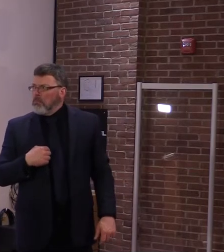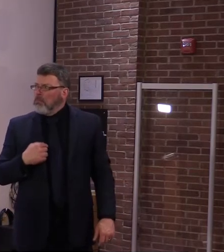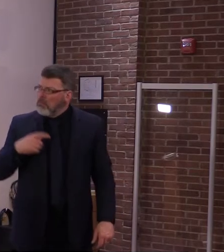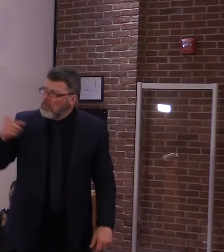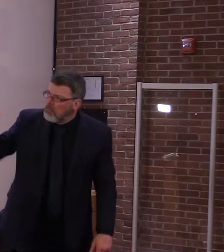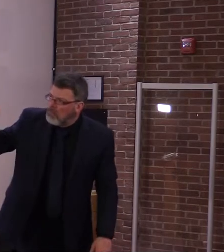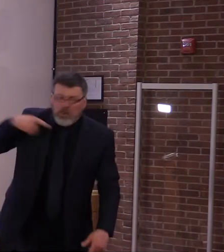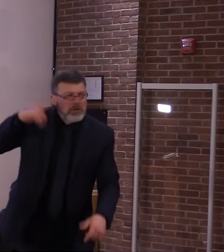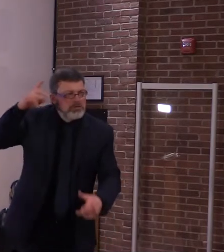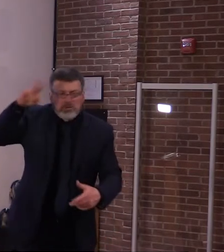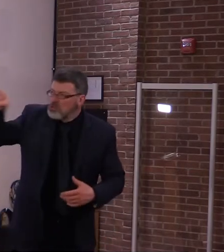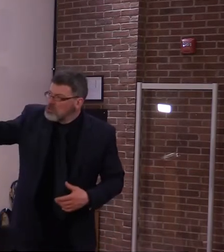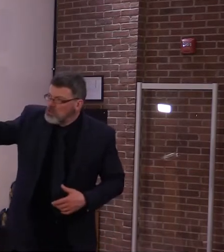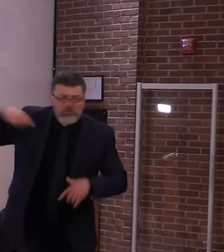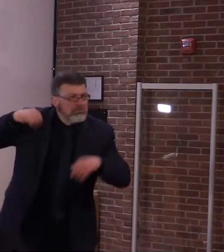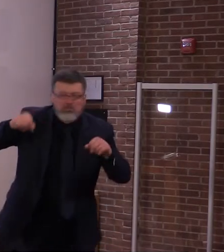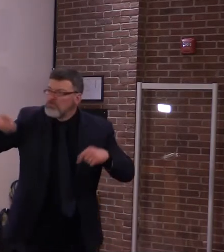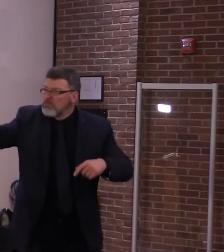that.